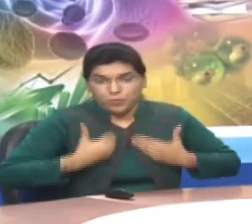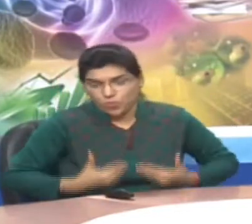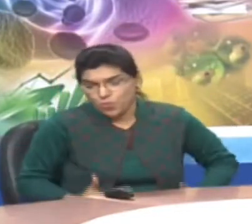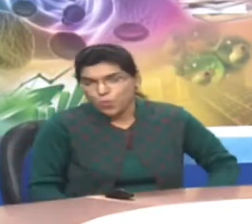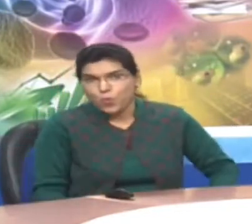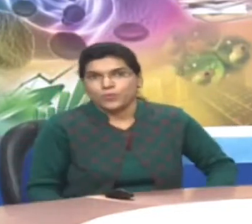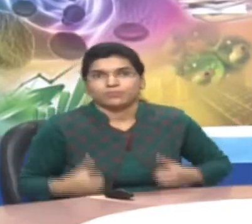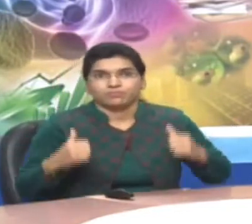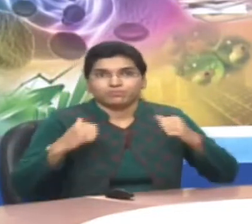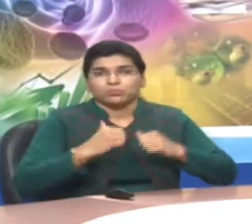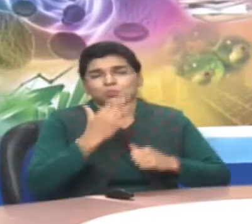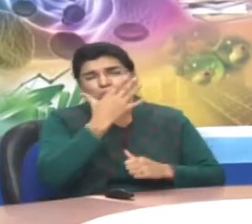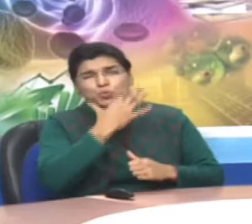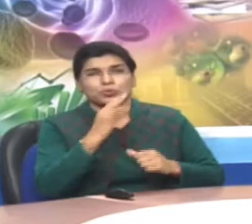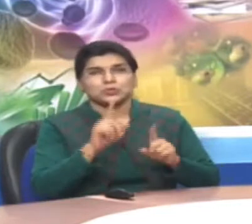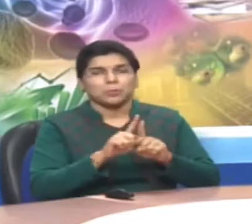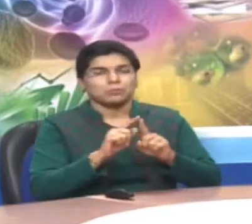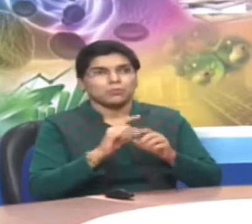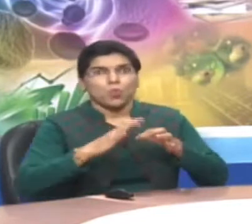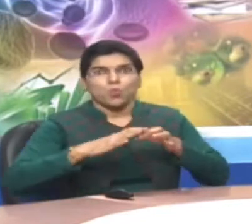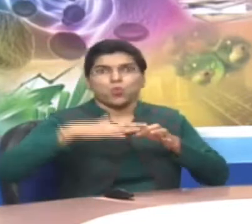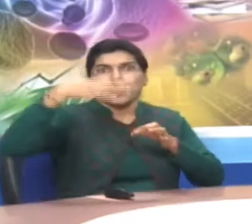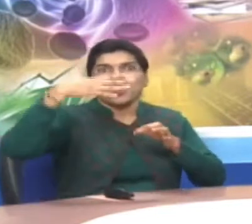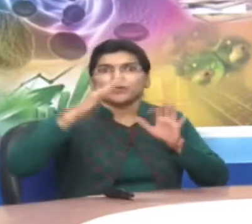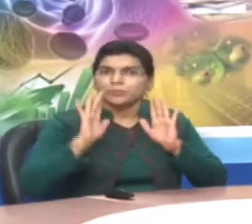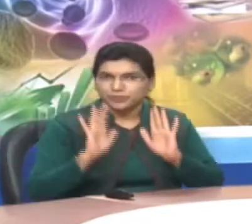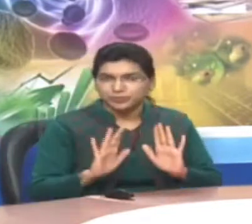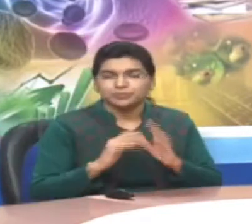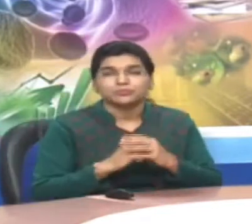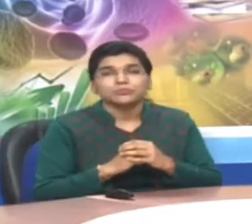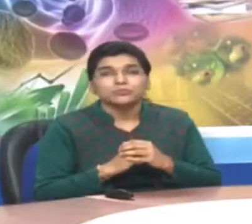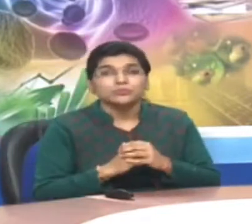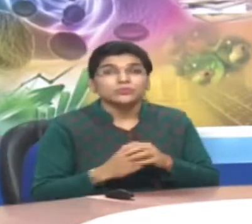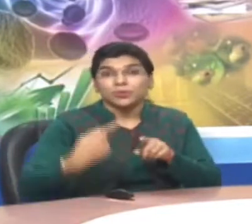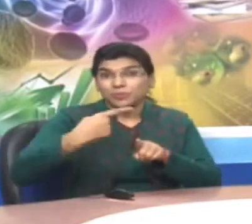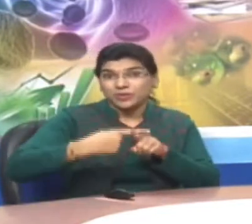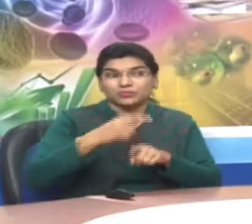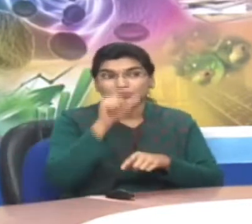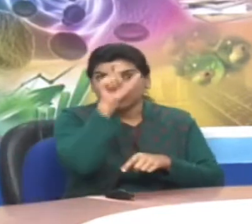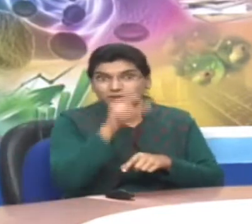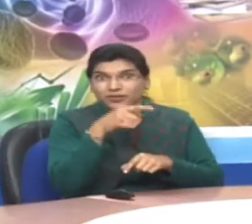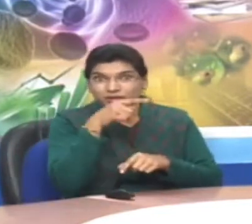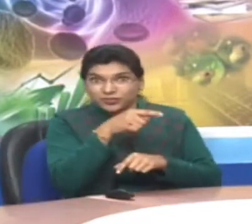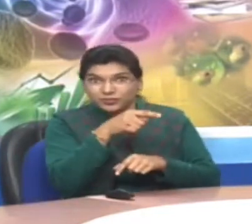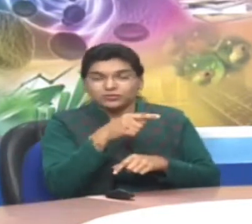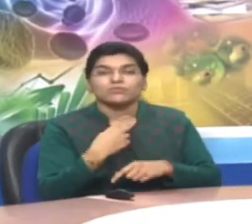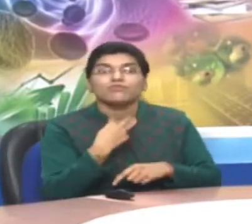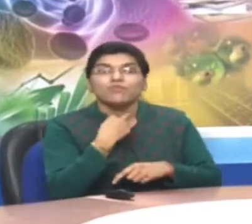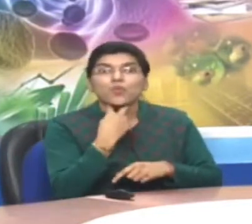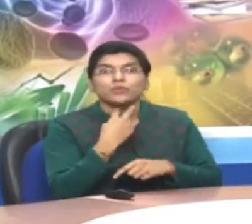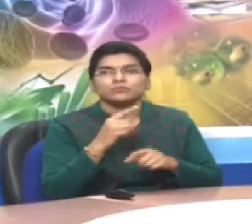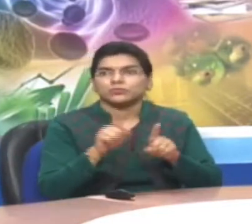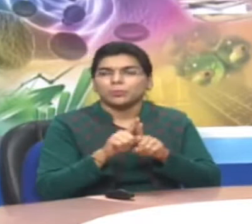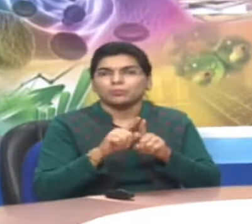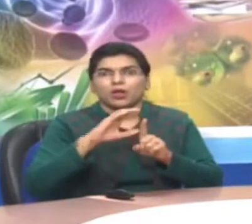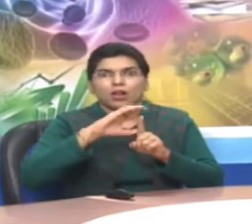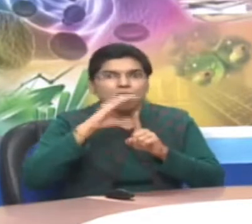and wears a horn-rimmed glasses. He is dressed in a lounge suit and a great coat.